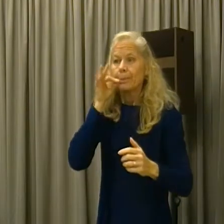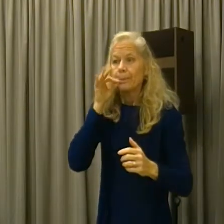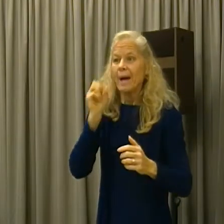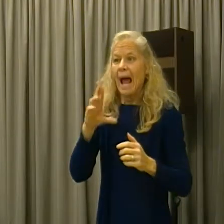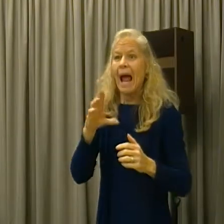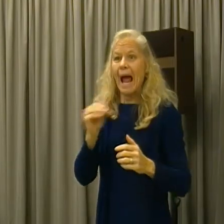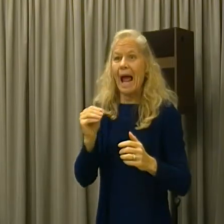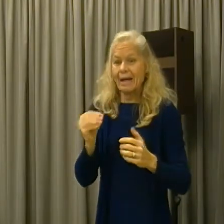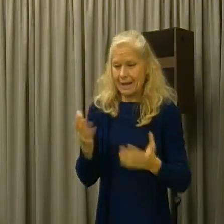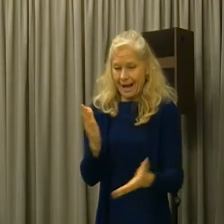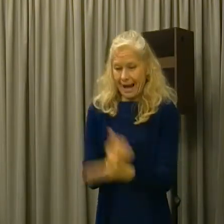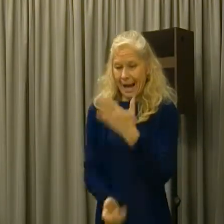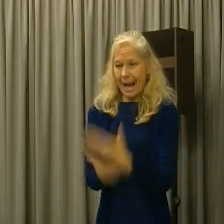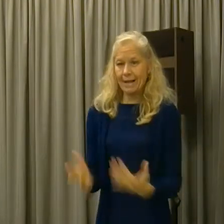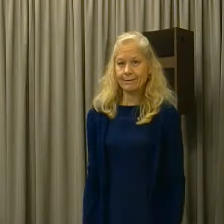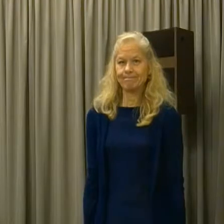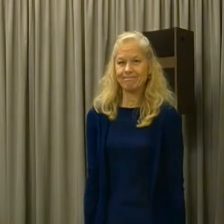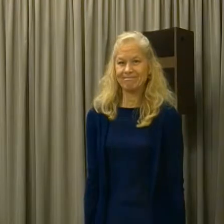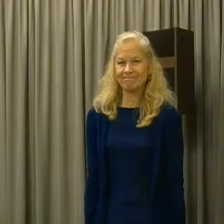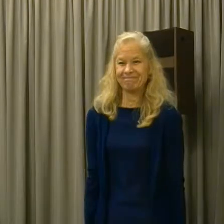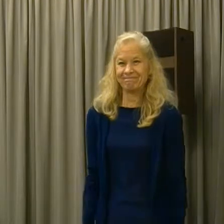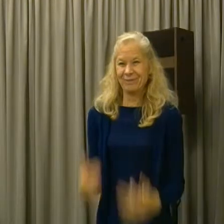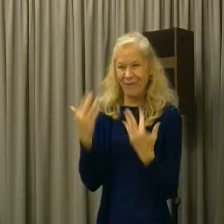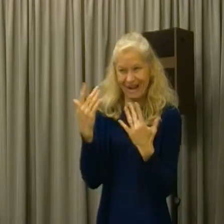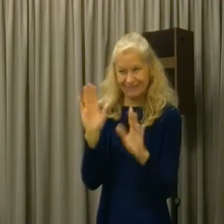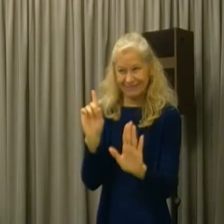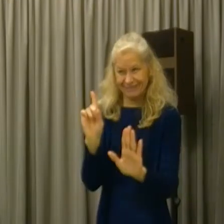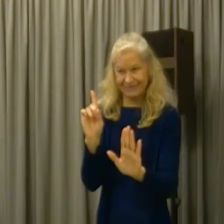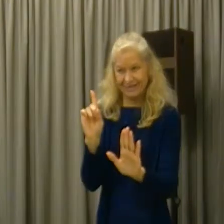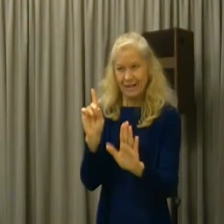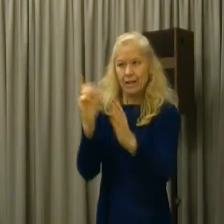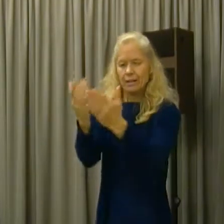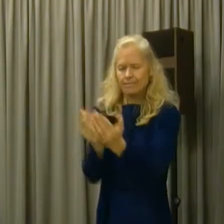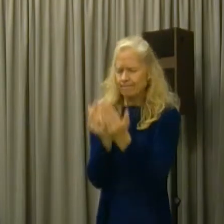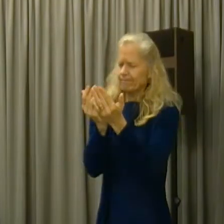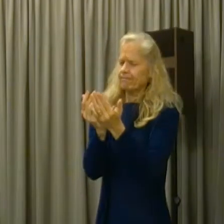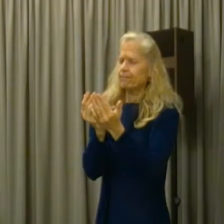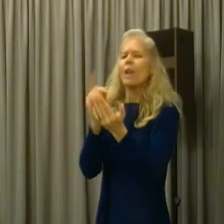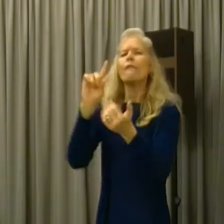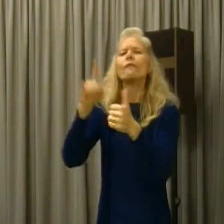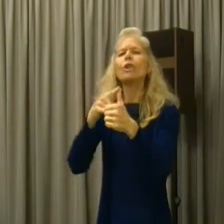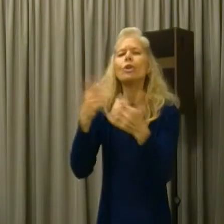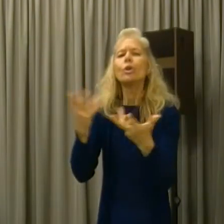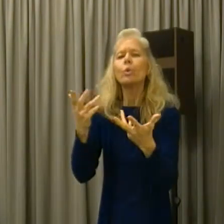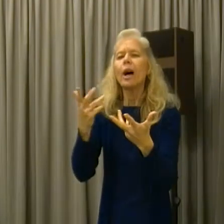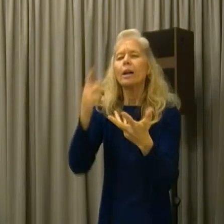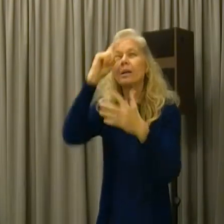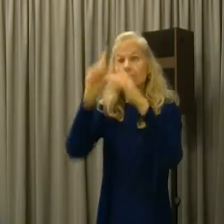Am I going to say that just to make me look good? What's the motive? Where's that thought coming from?